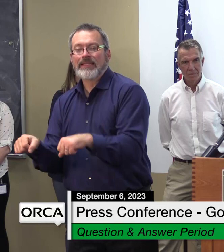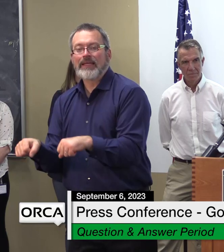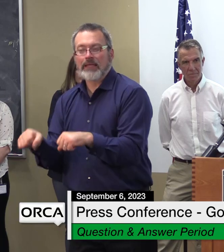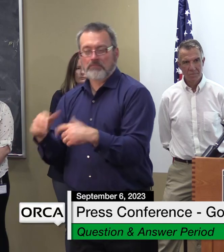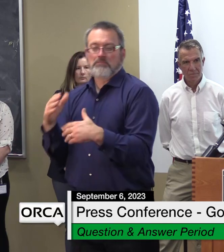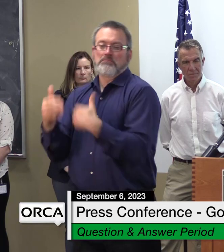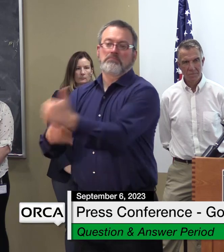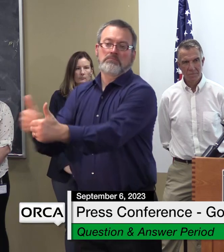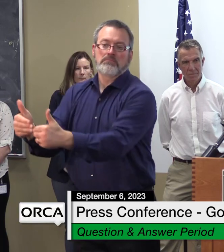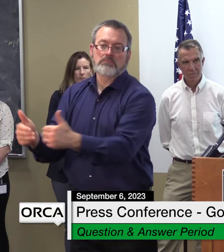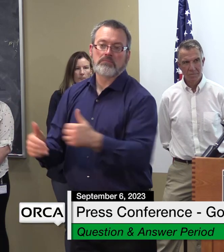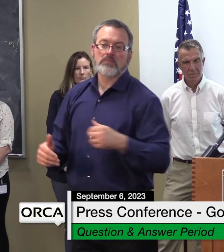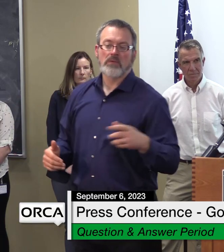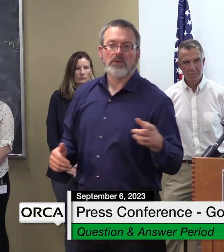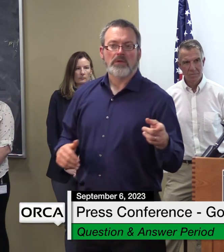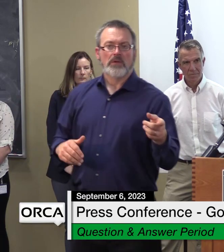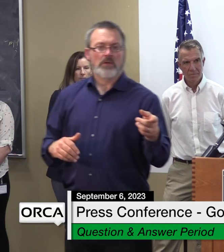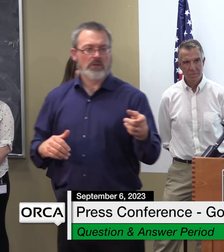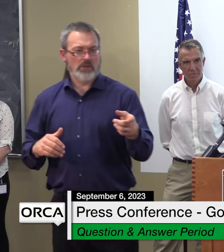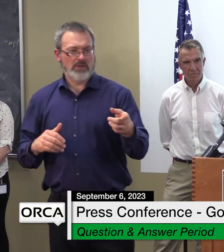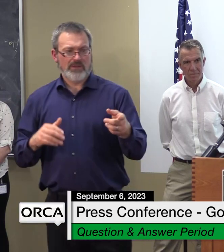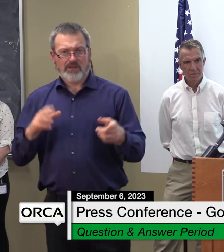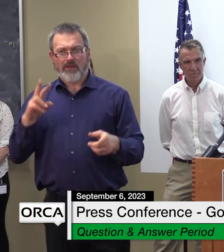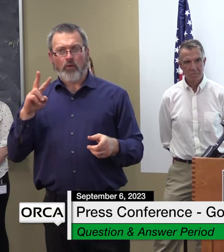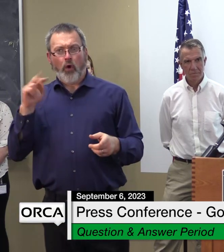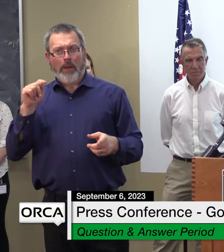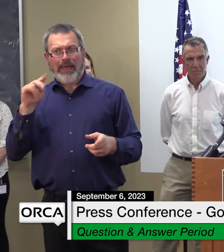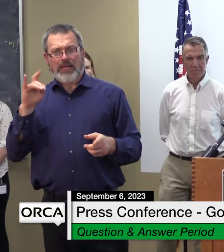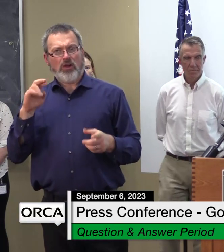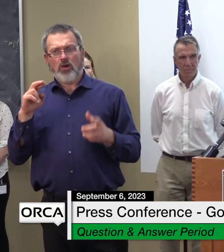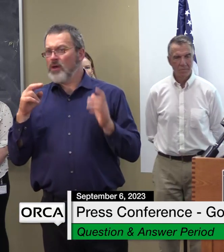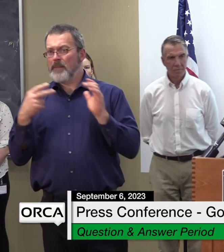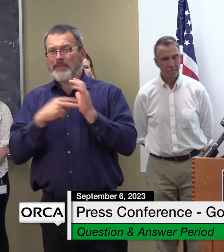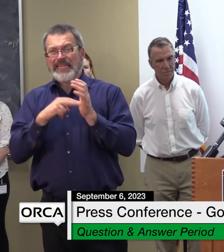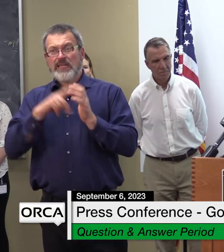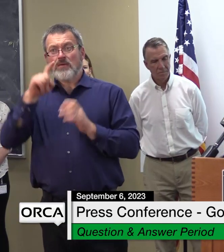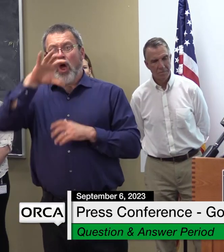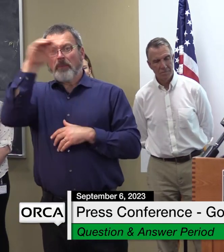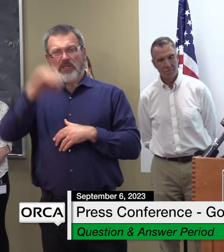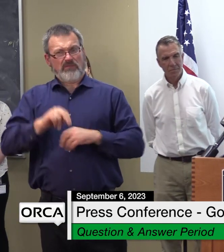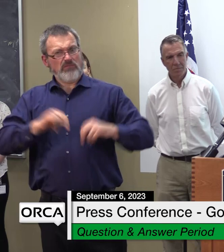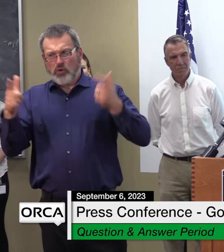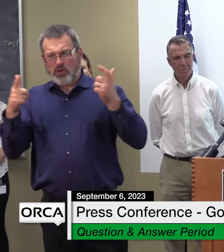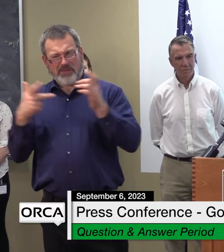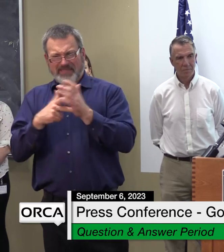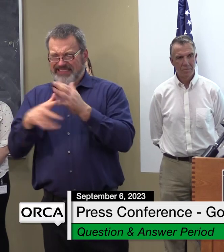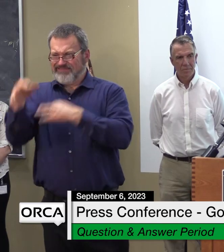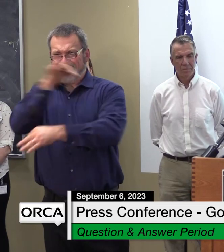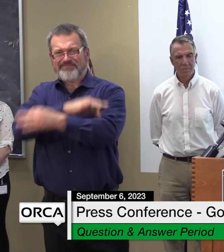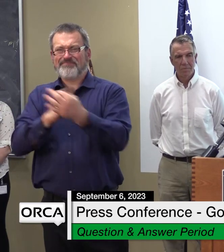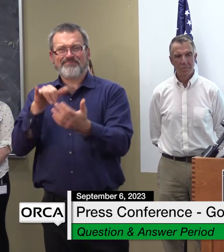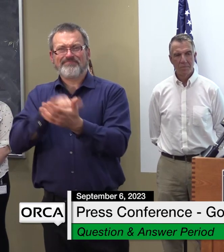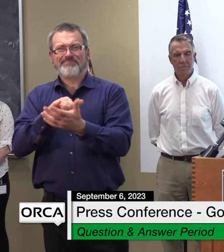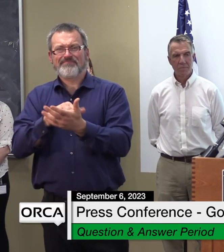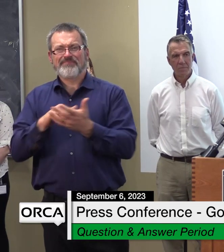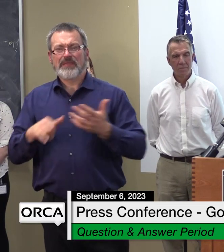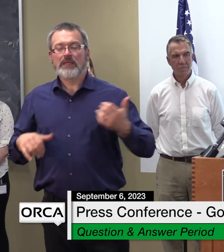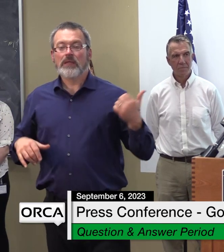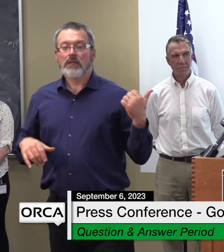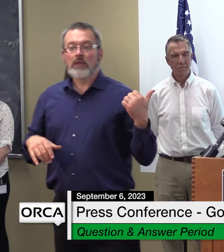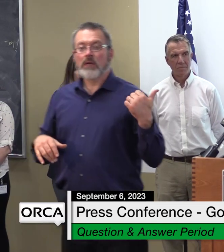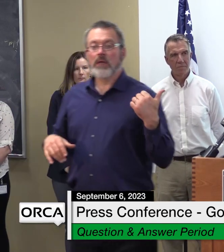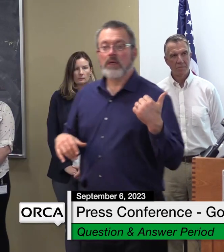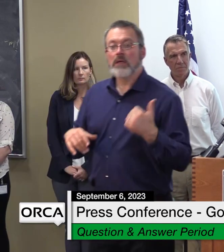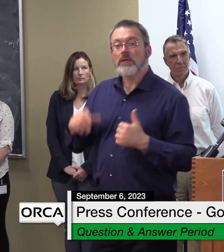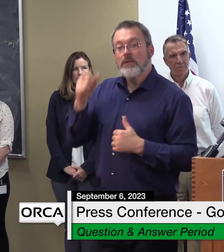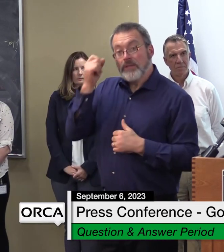don't pay. I mean, like the governor said, $41,000 wouldn't even be replacement cost. The policy is basically the maximum we can for